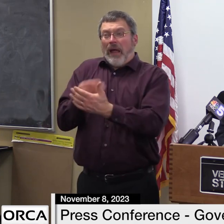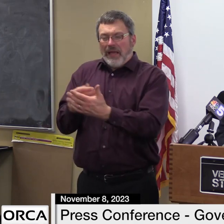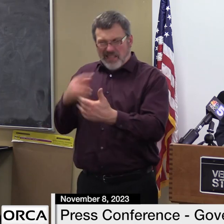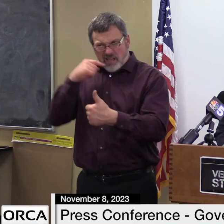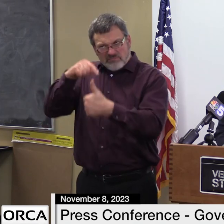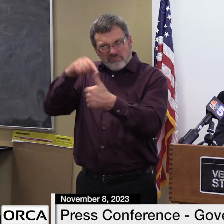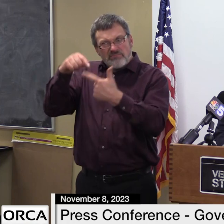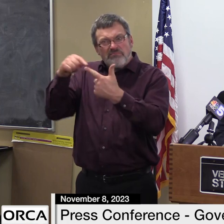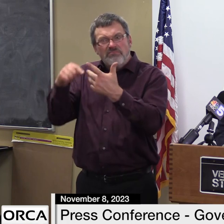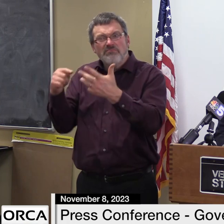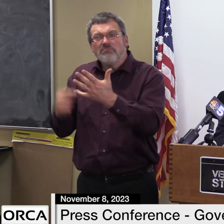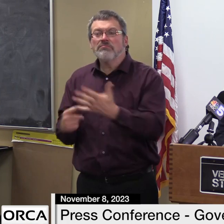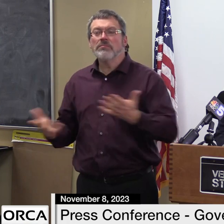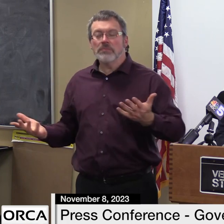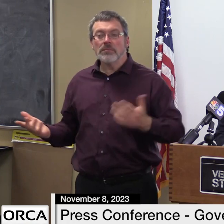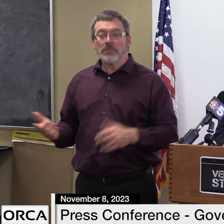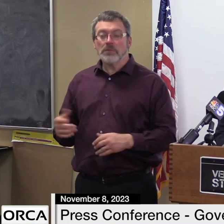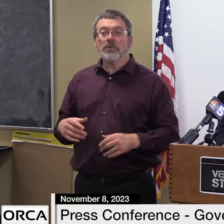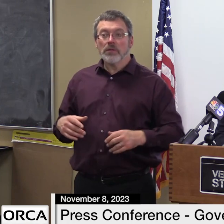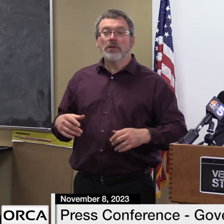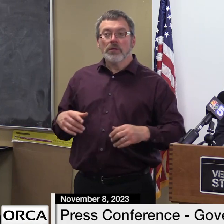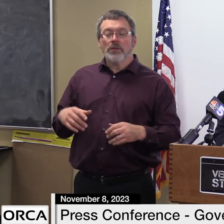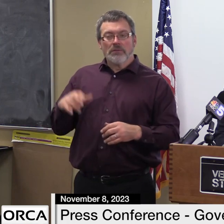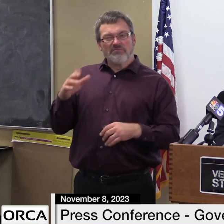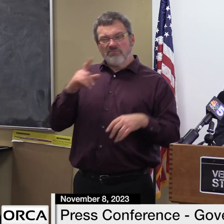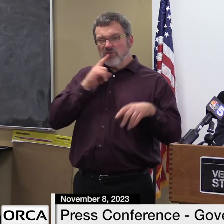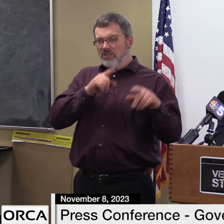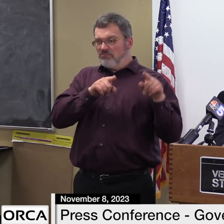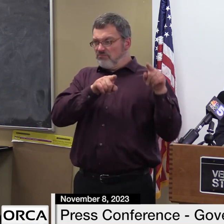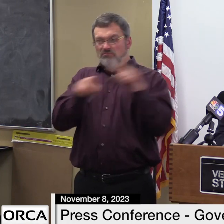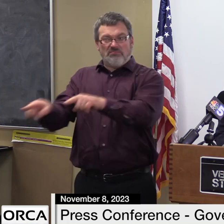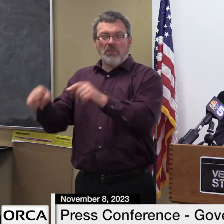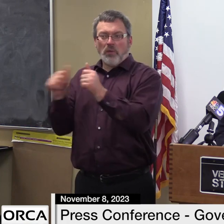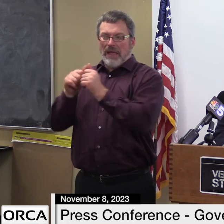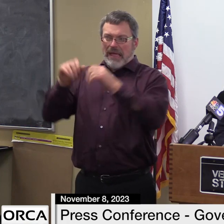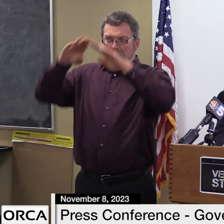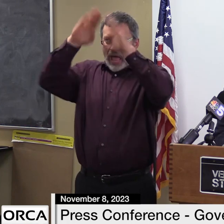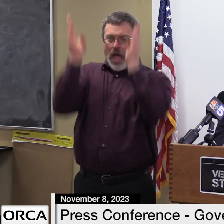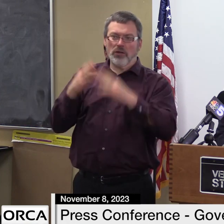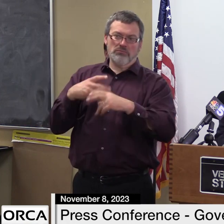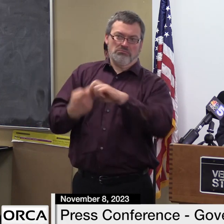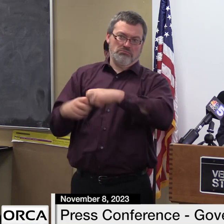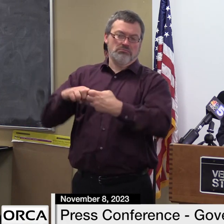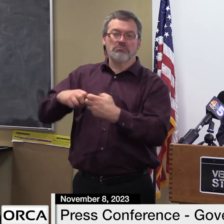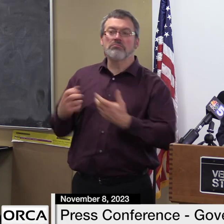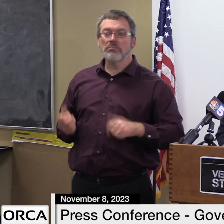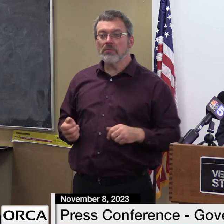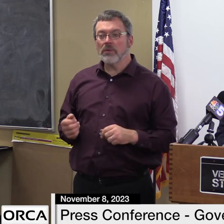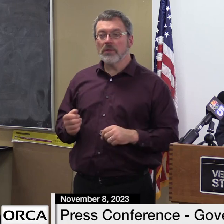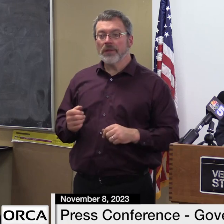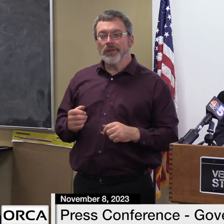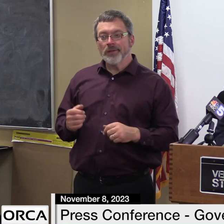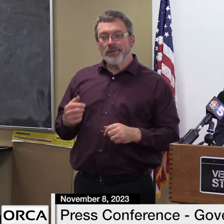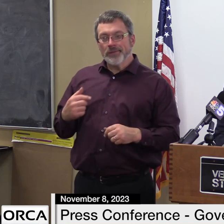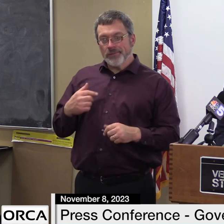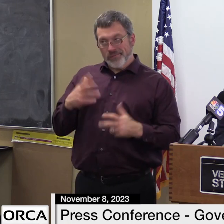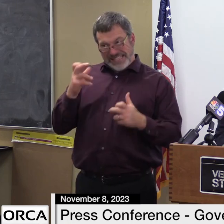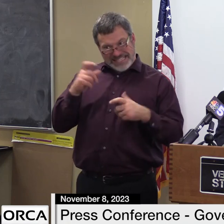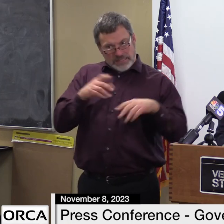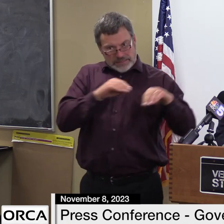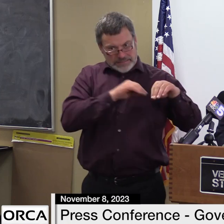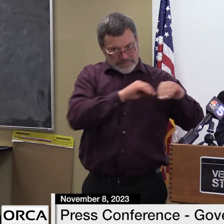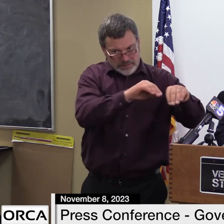broader housing issue: a lack of available units and space for a swift transition into and out of emergency